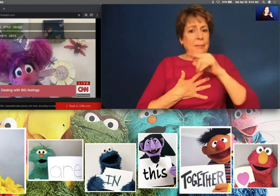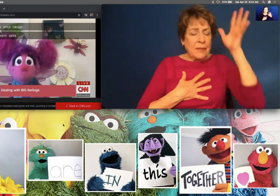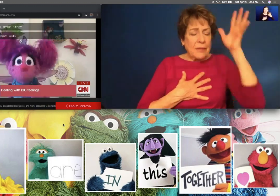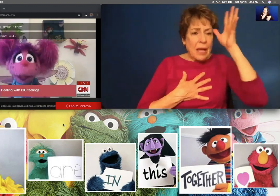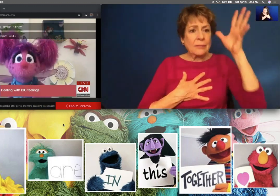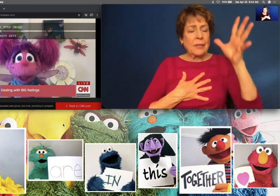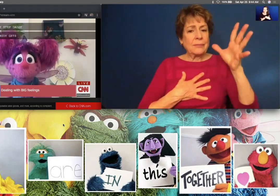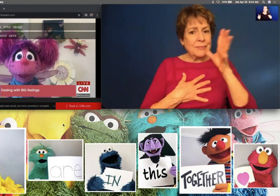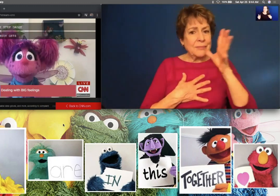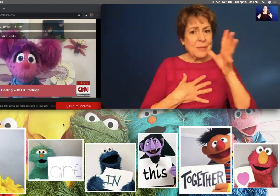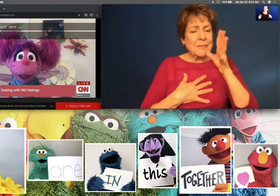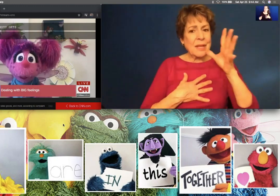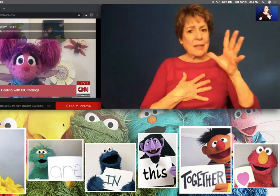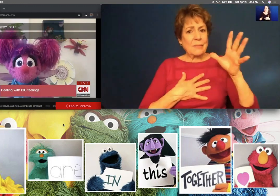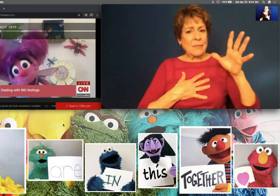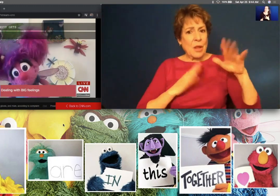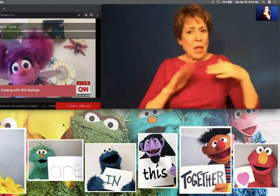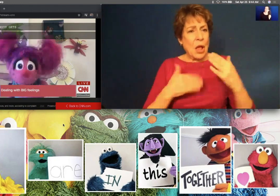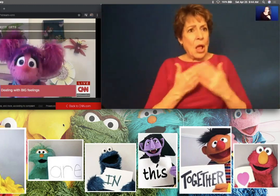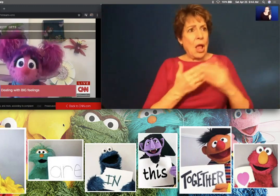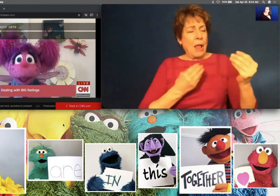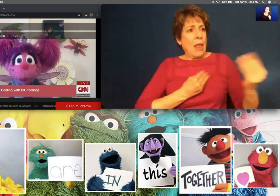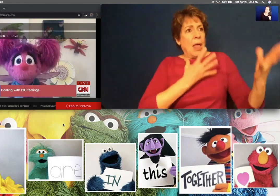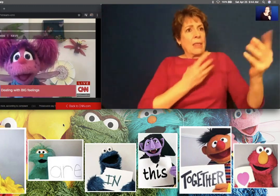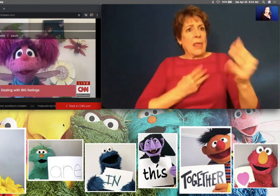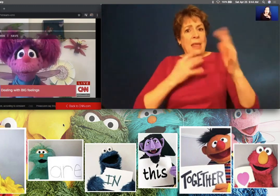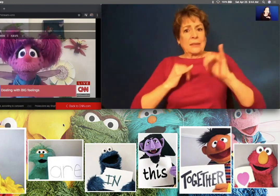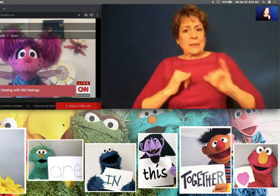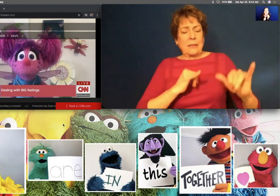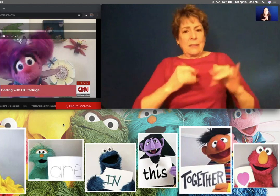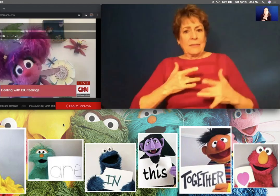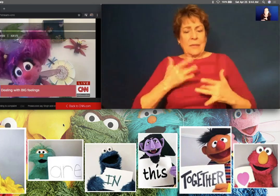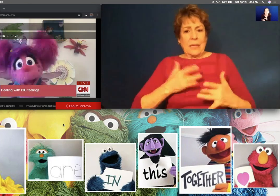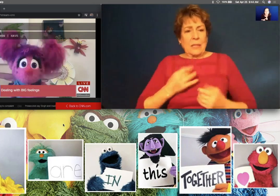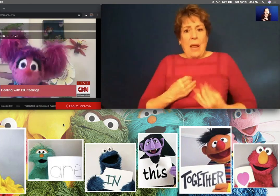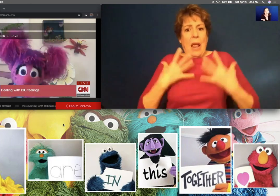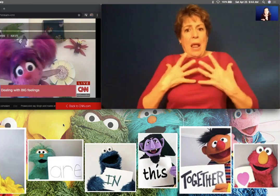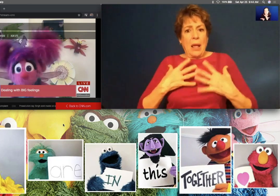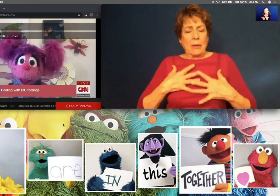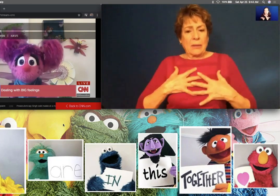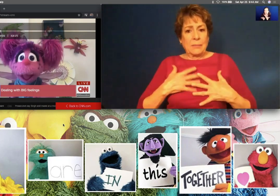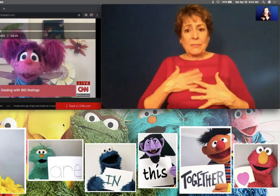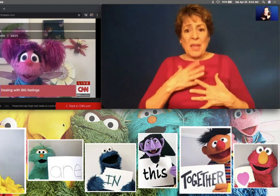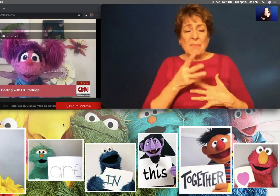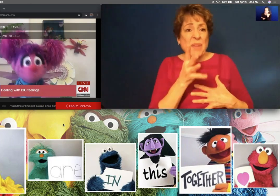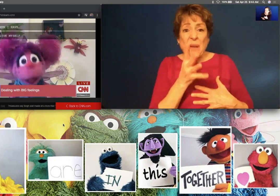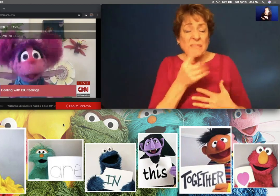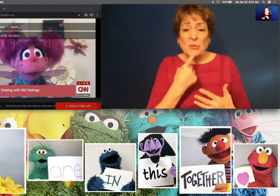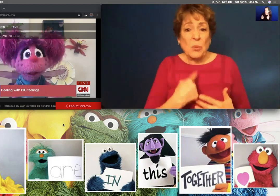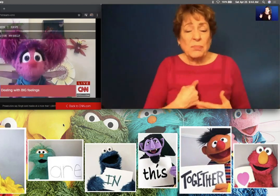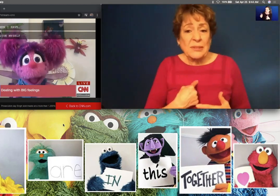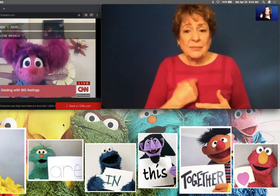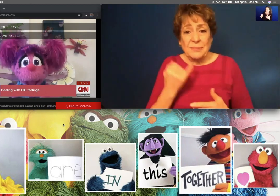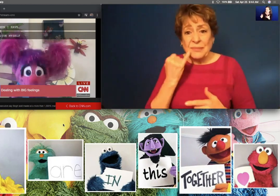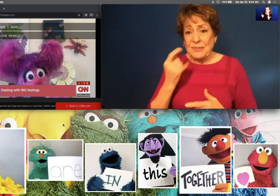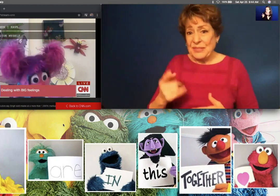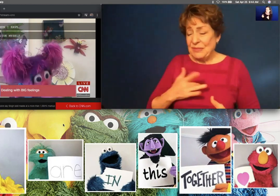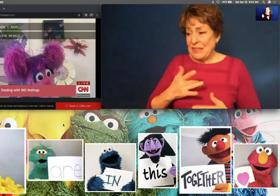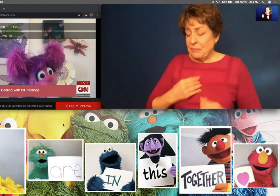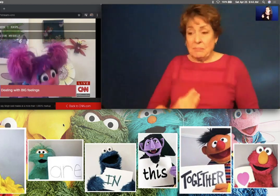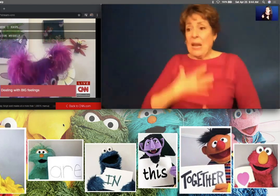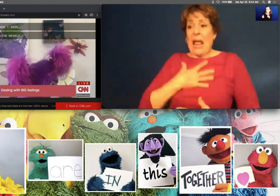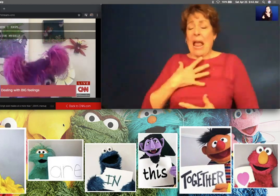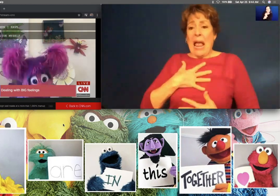even my brother Rudy get them too. Well, my mommy taught me that when I have big feelings, I can